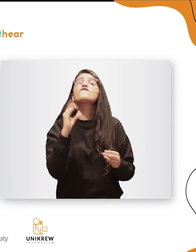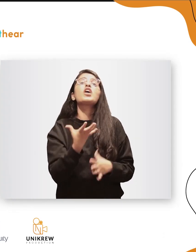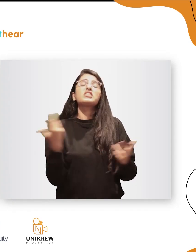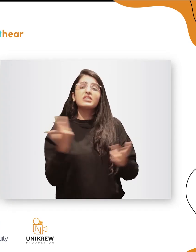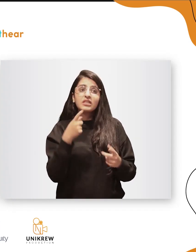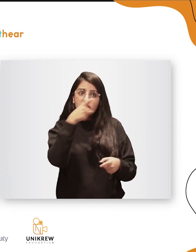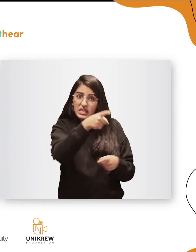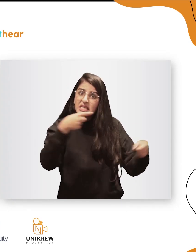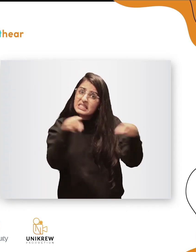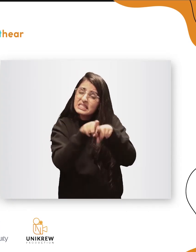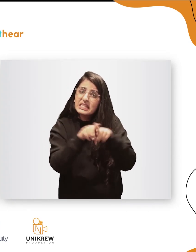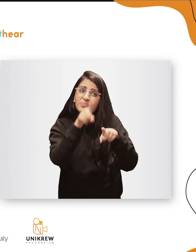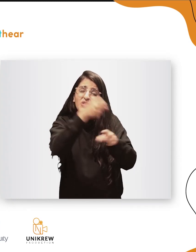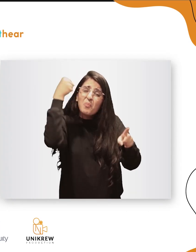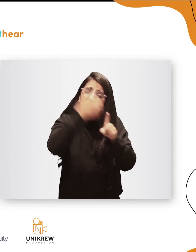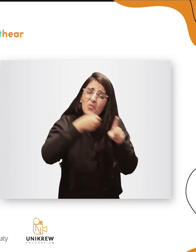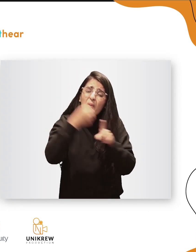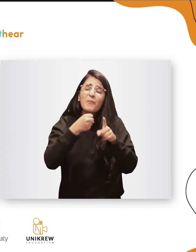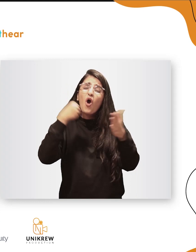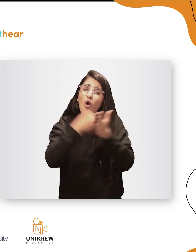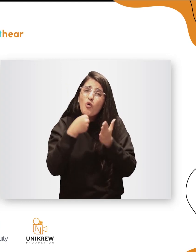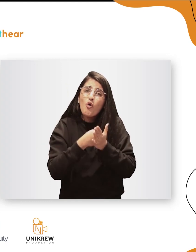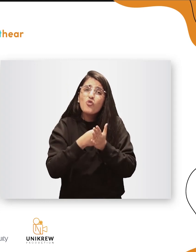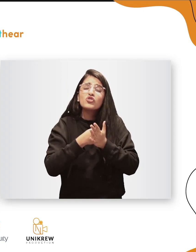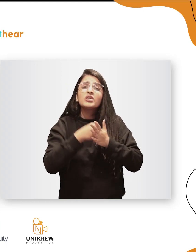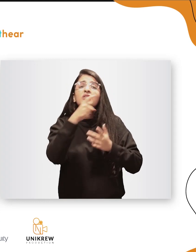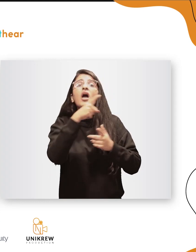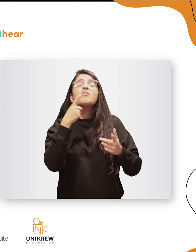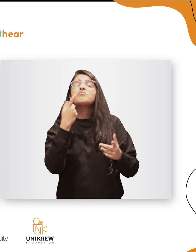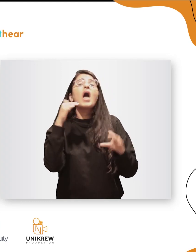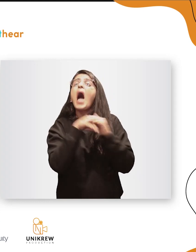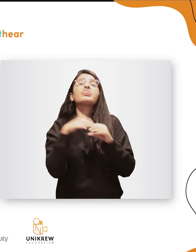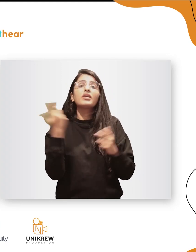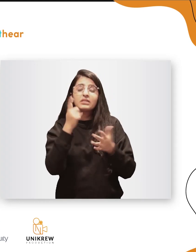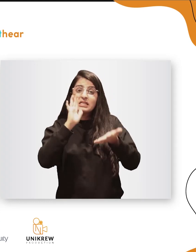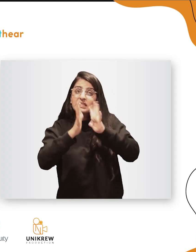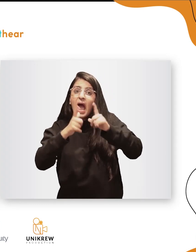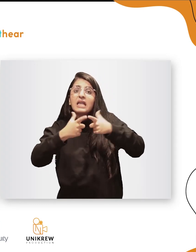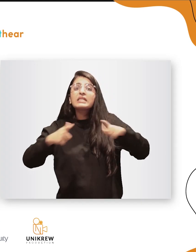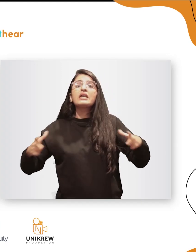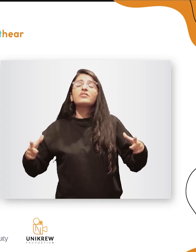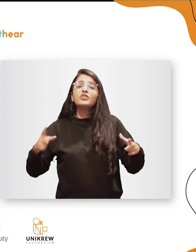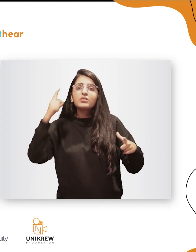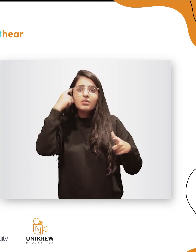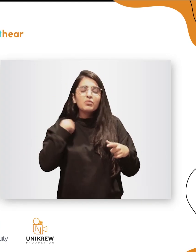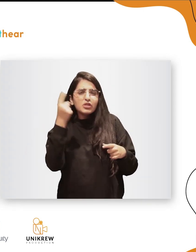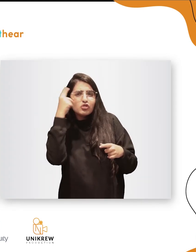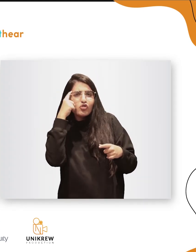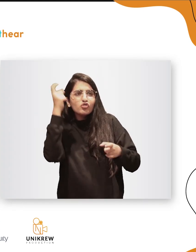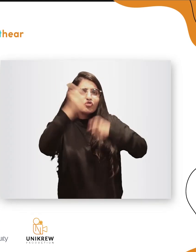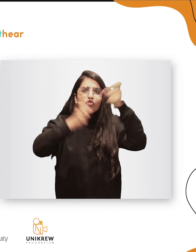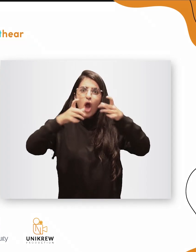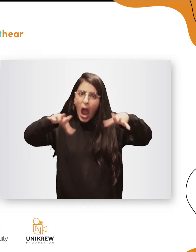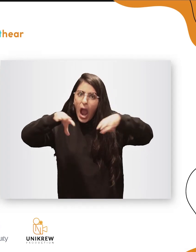for. Because they too have made so much noise about sign language that I think slowly